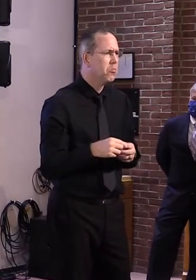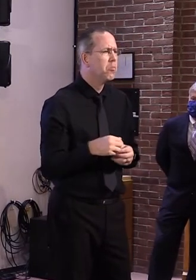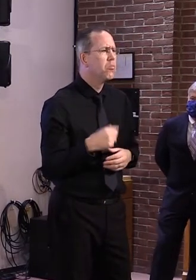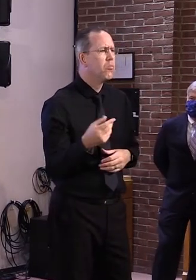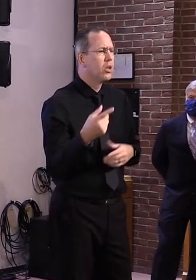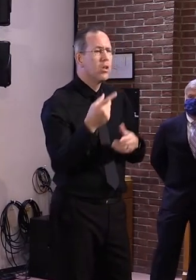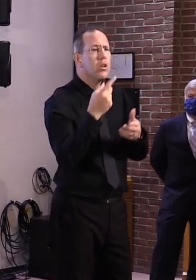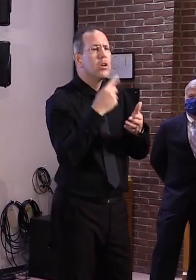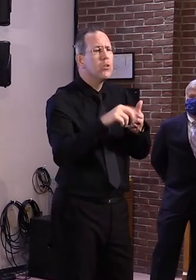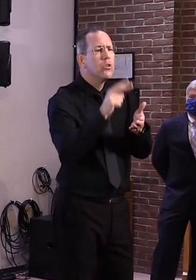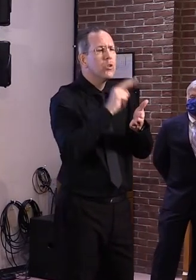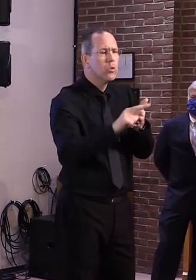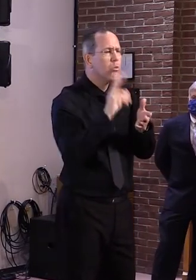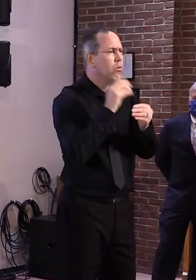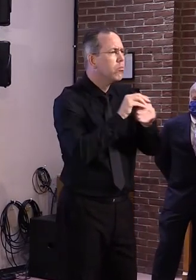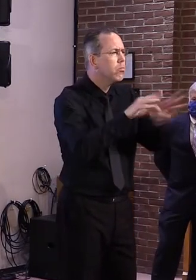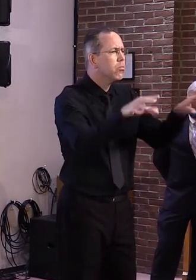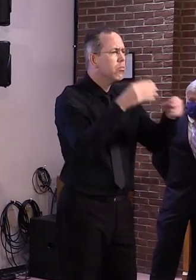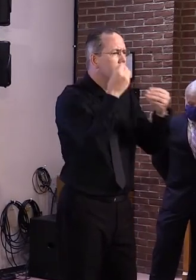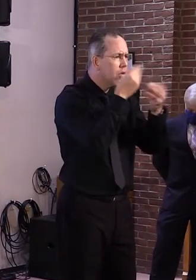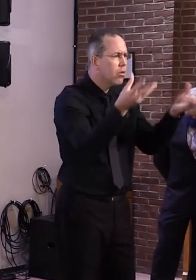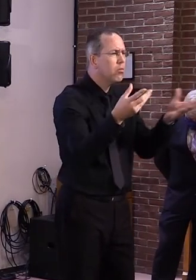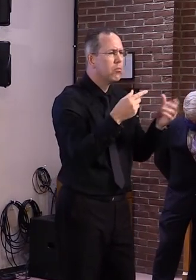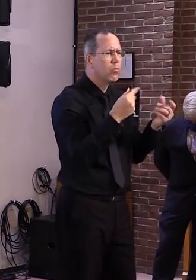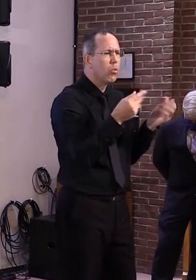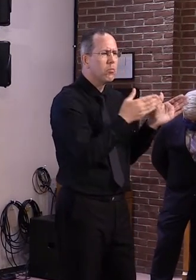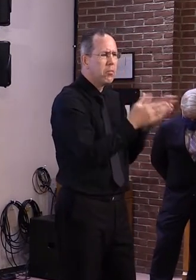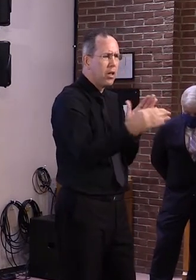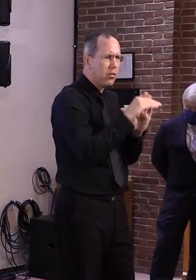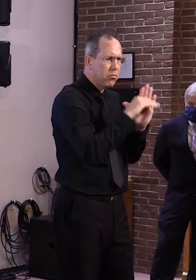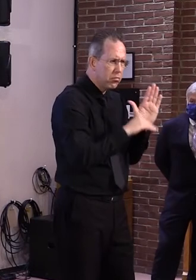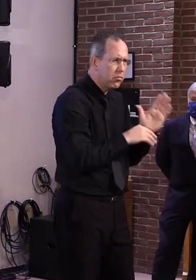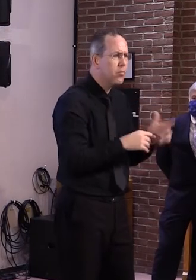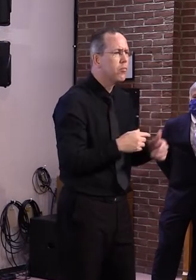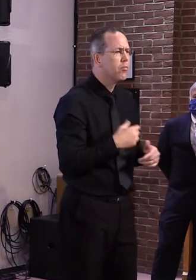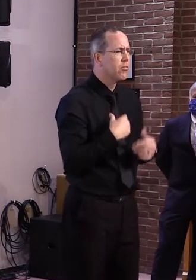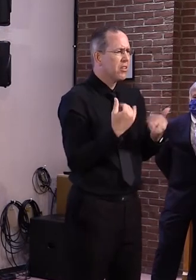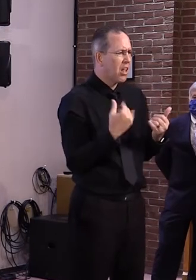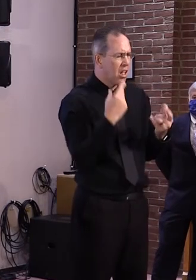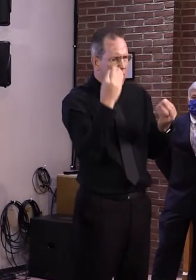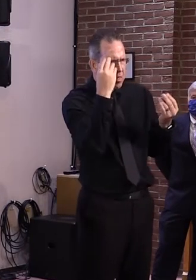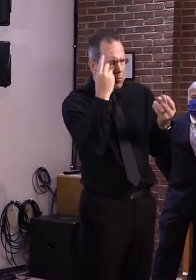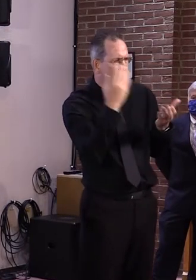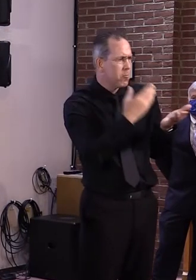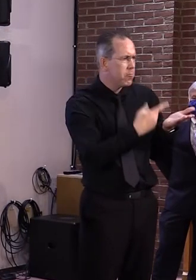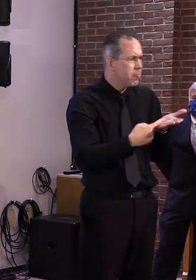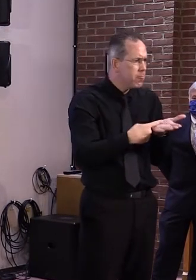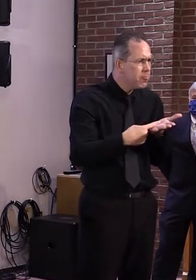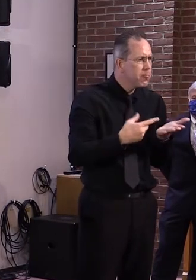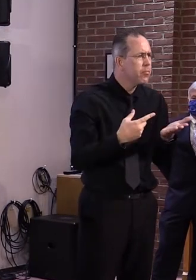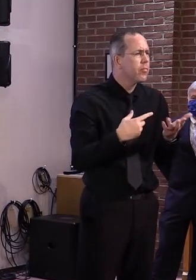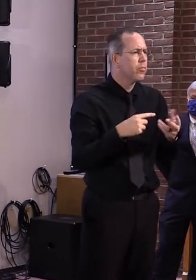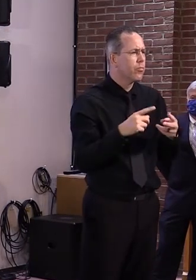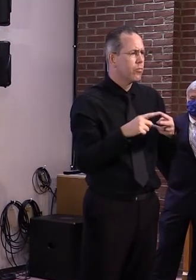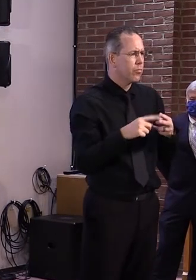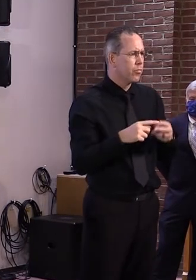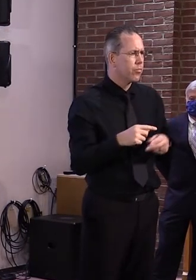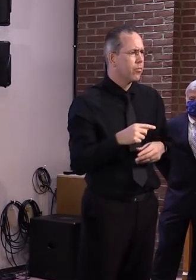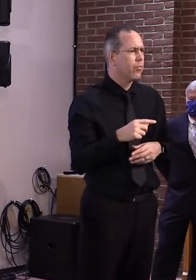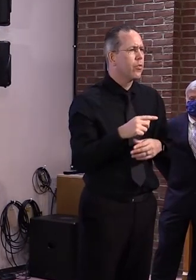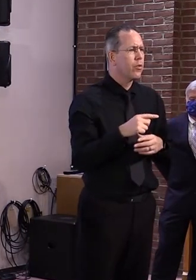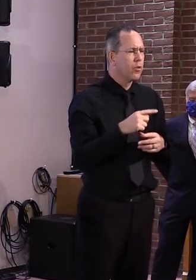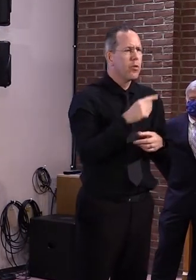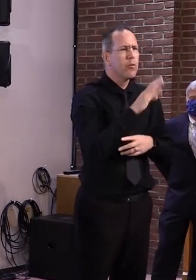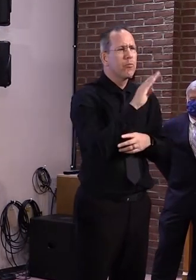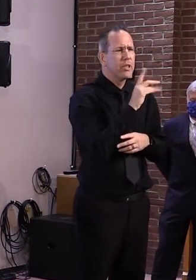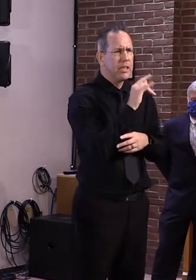Deputy Secretary Brady is working on that in conjunction with the higher education community.